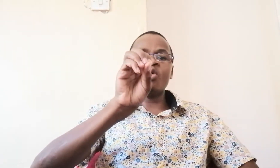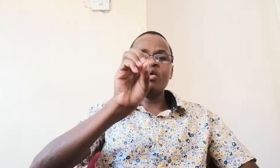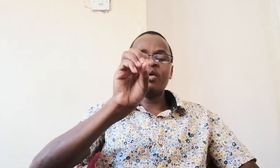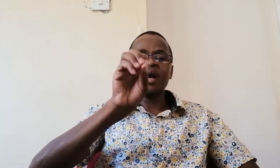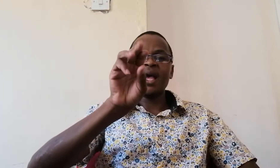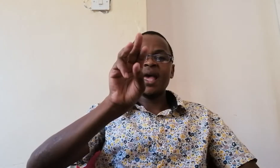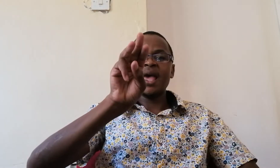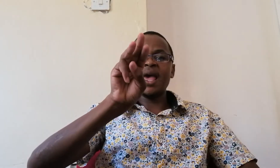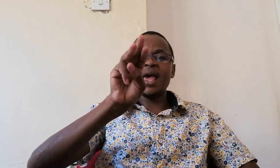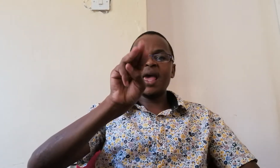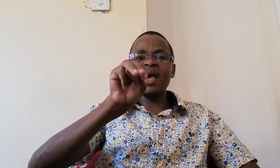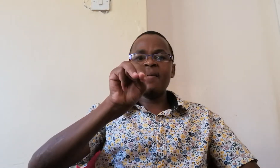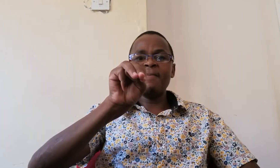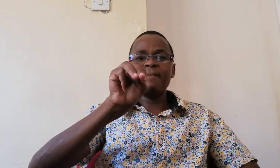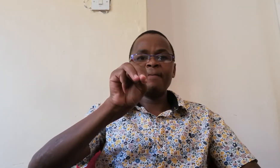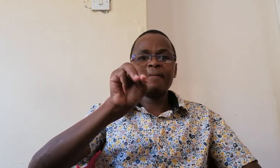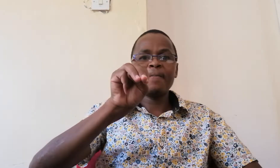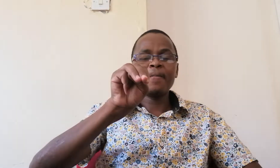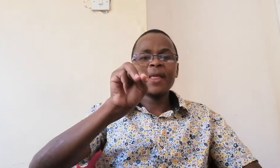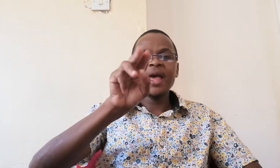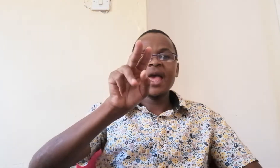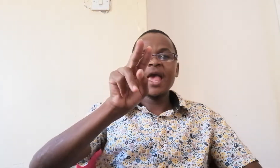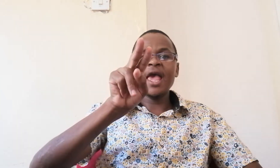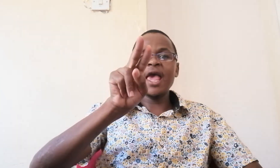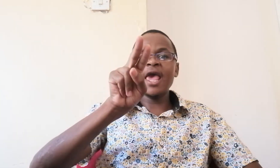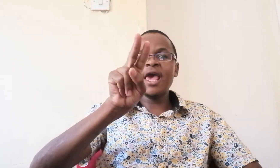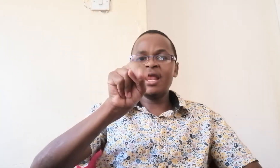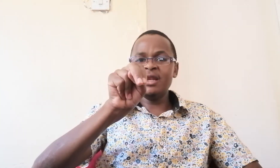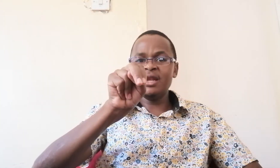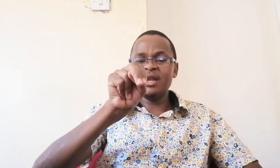O, M, N,